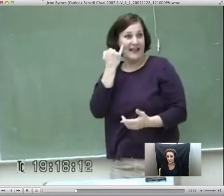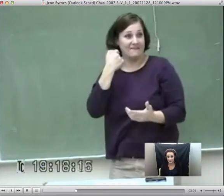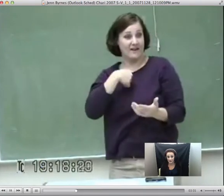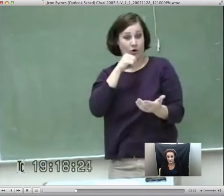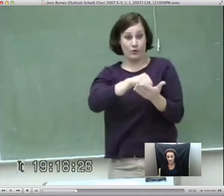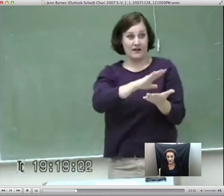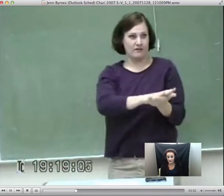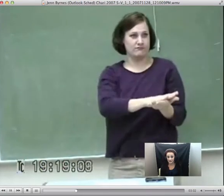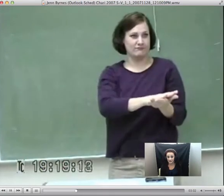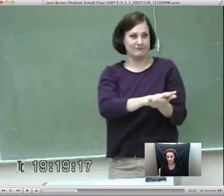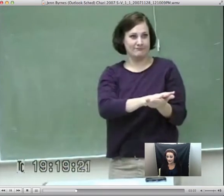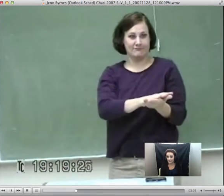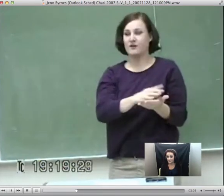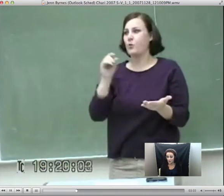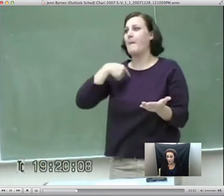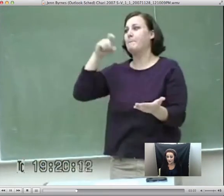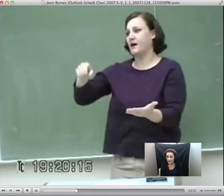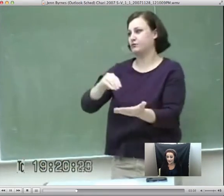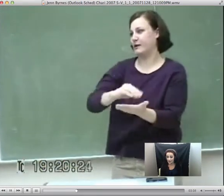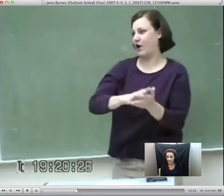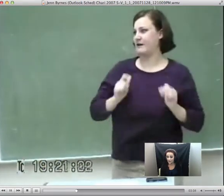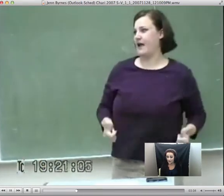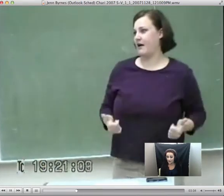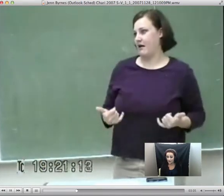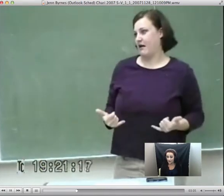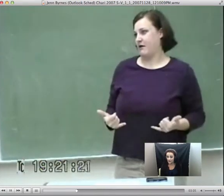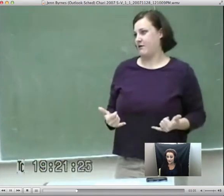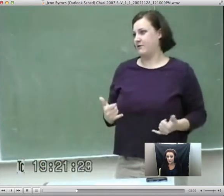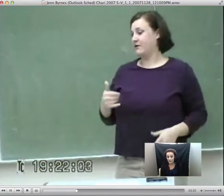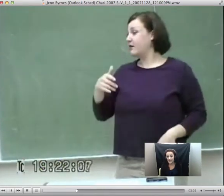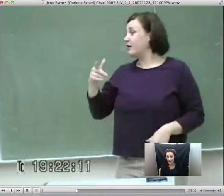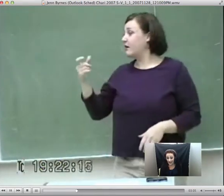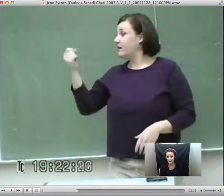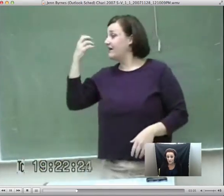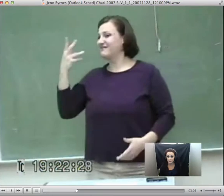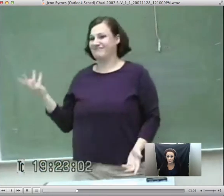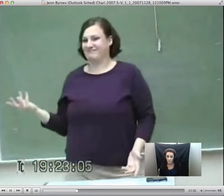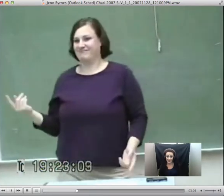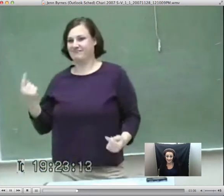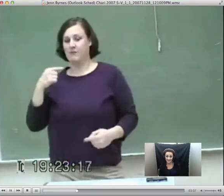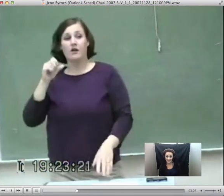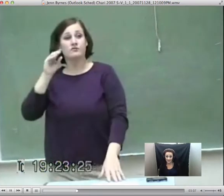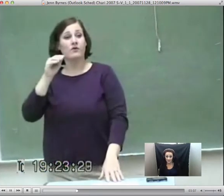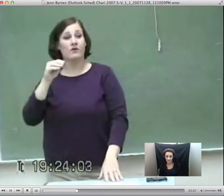tell me things and I don't put it down, I will forget it down. So I have to write things down.